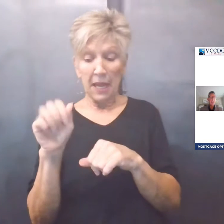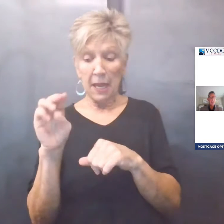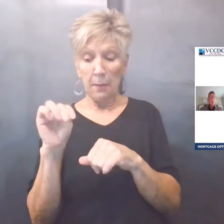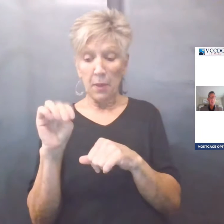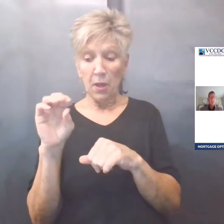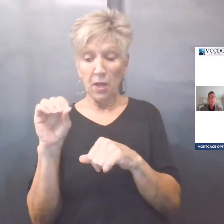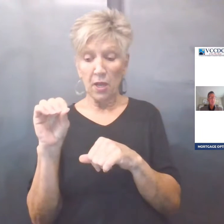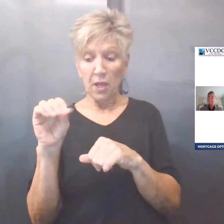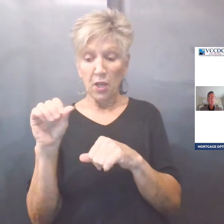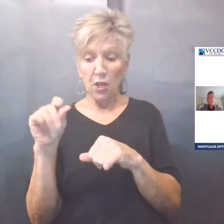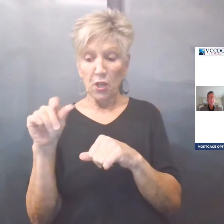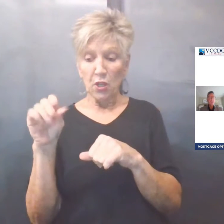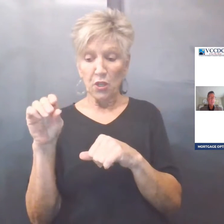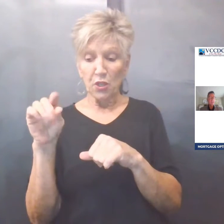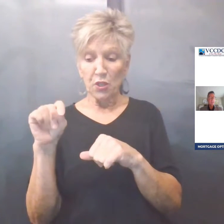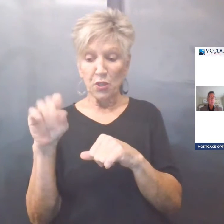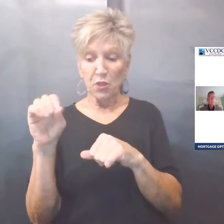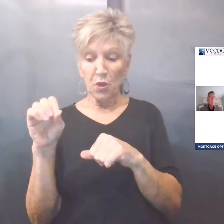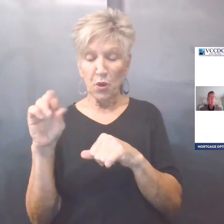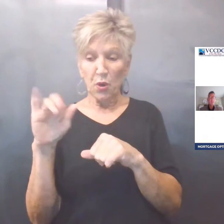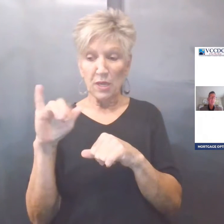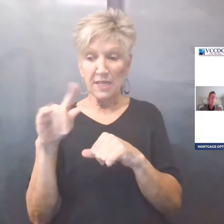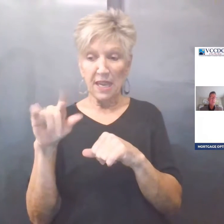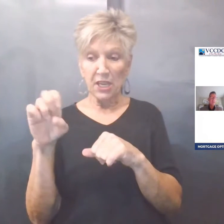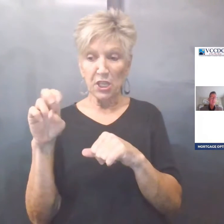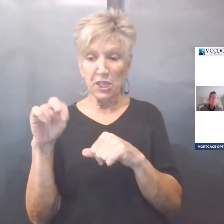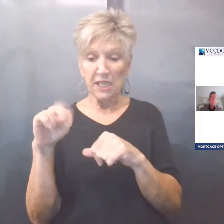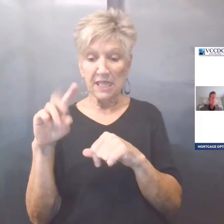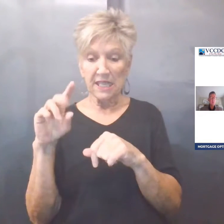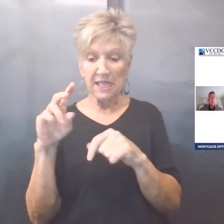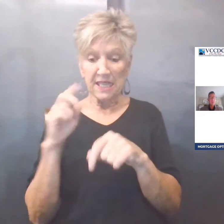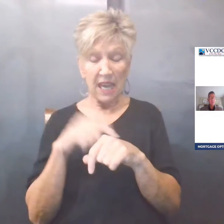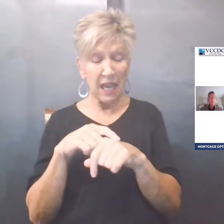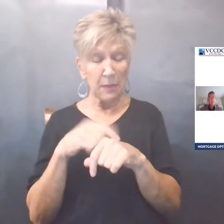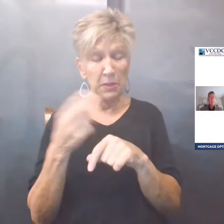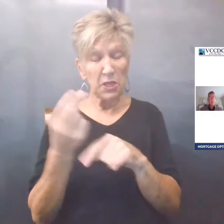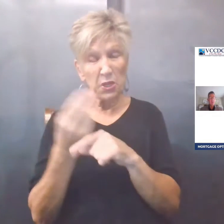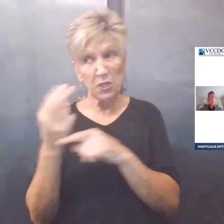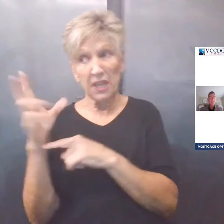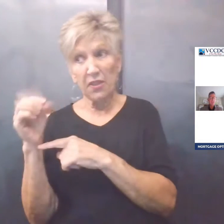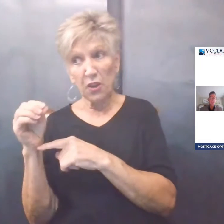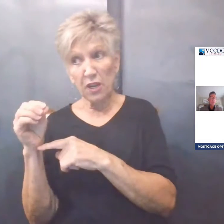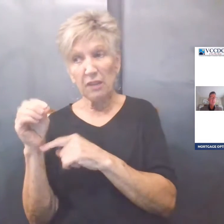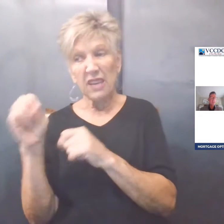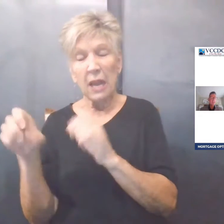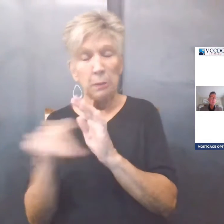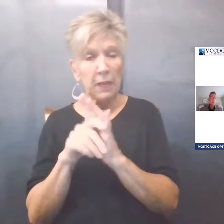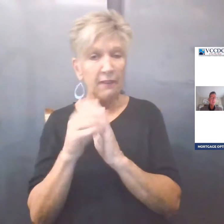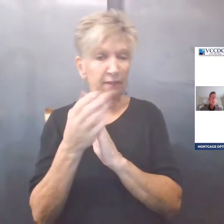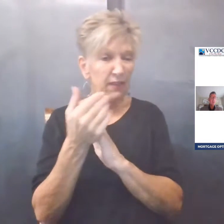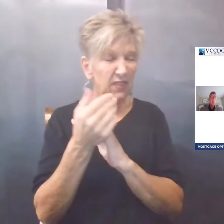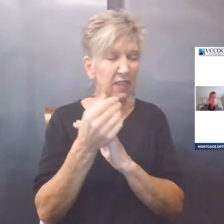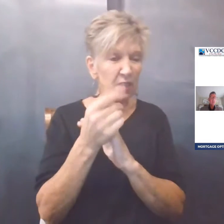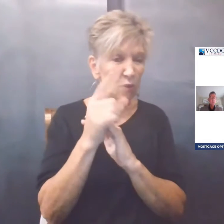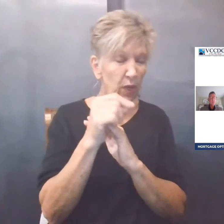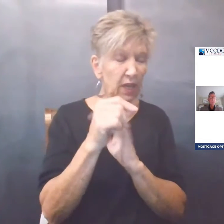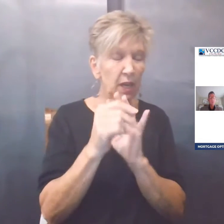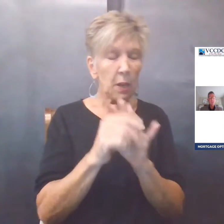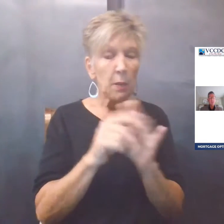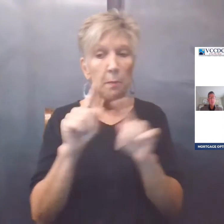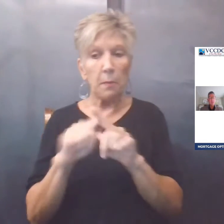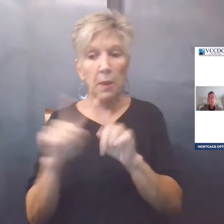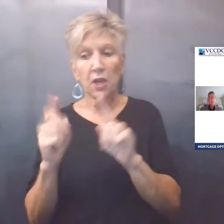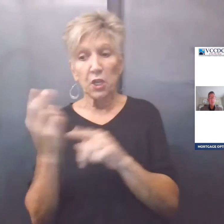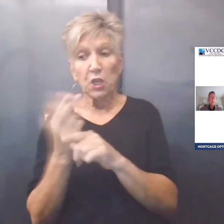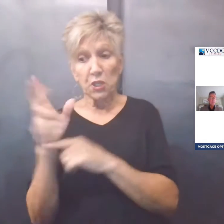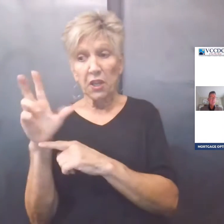period, is generally 30 years. I mean, you can pick 15, 20, 30, but generally if that's 30 years and you're